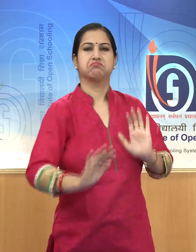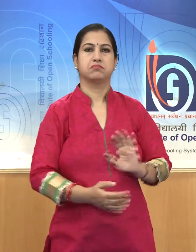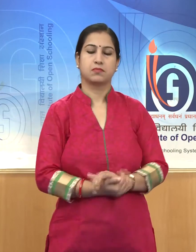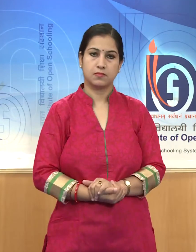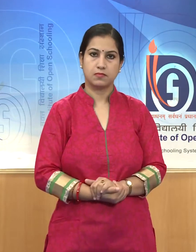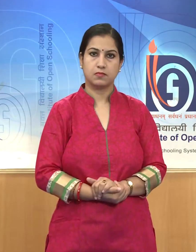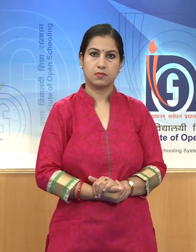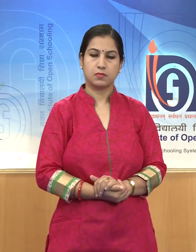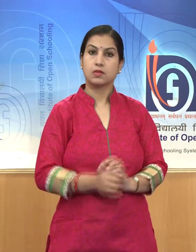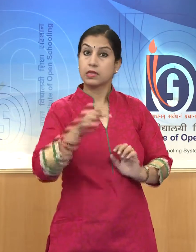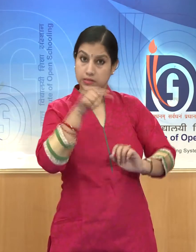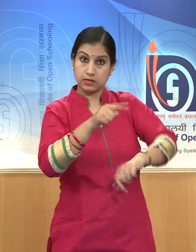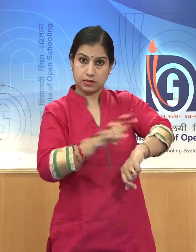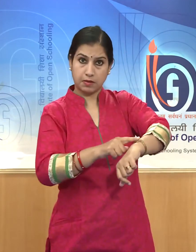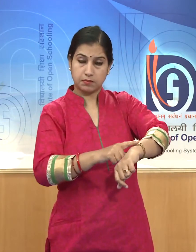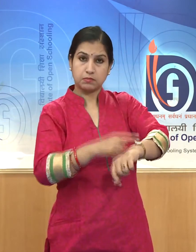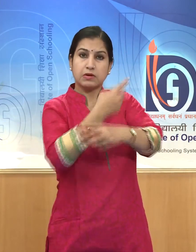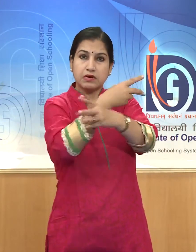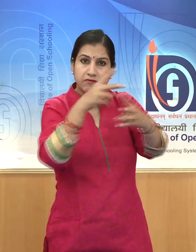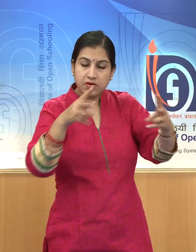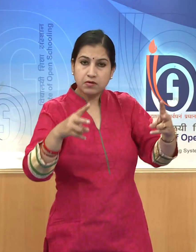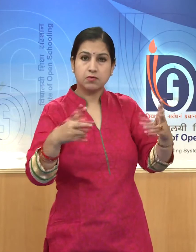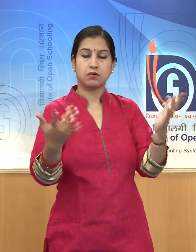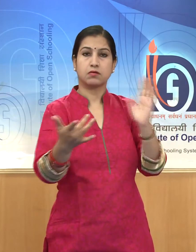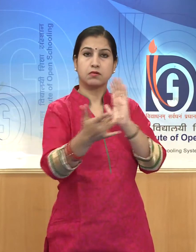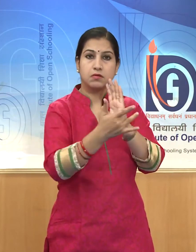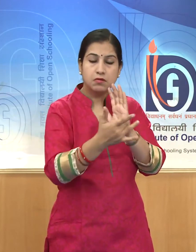The craft and techniques of fresco